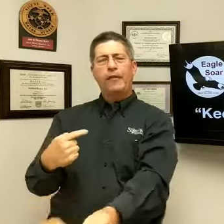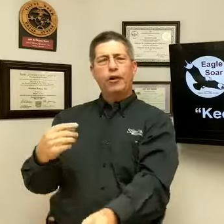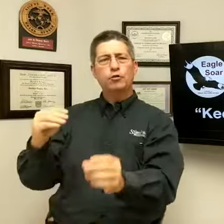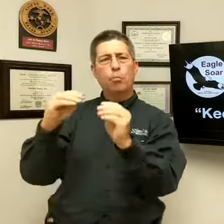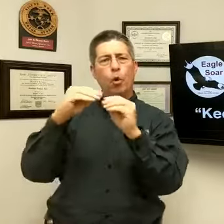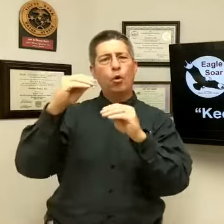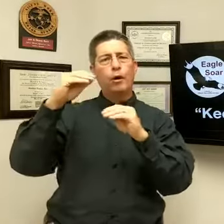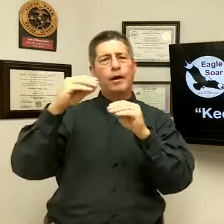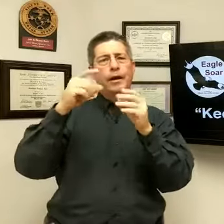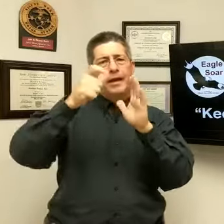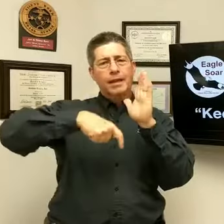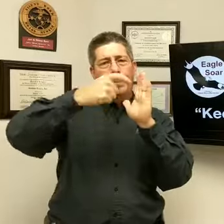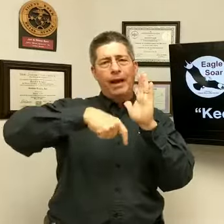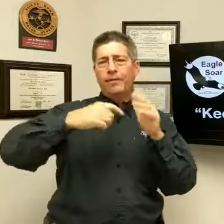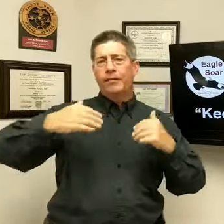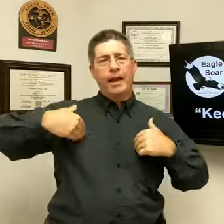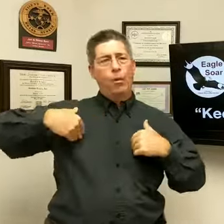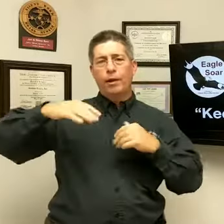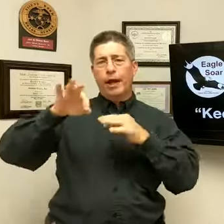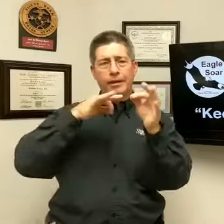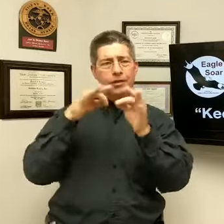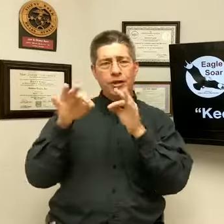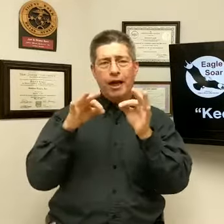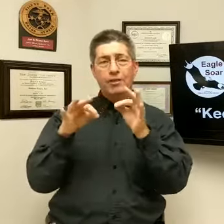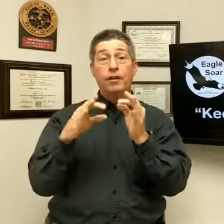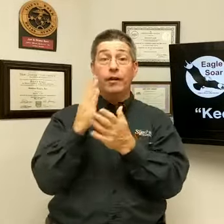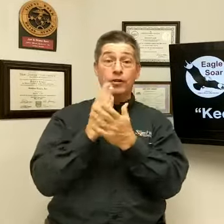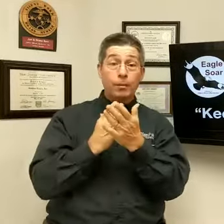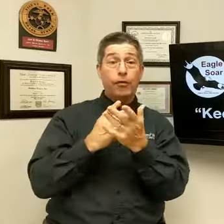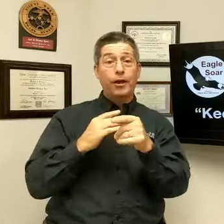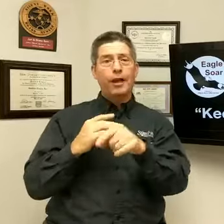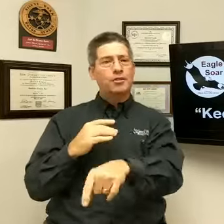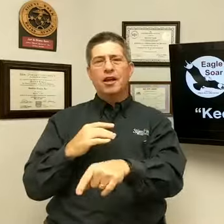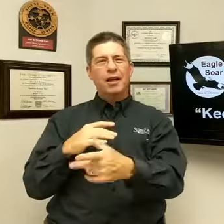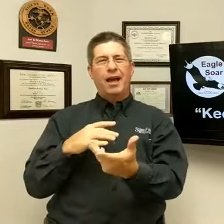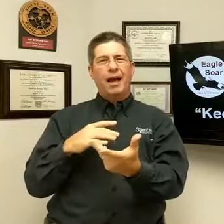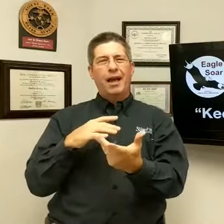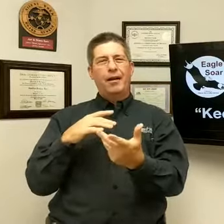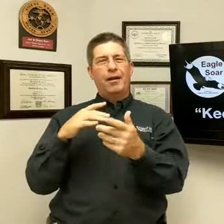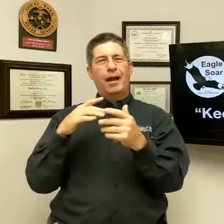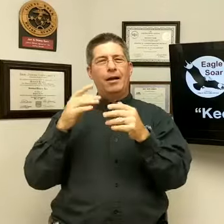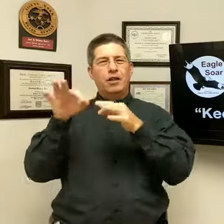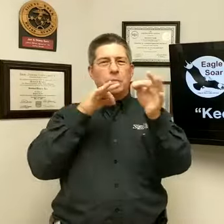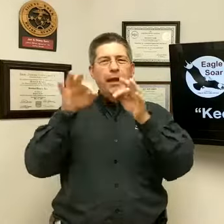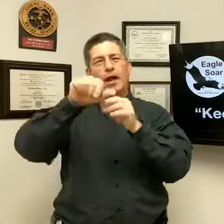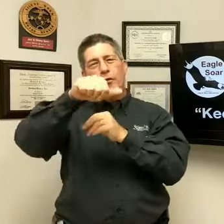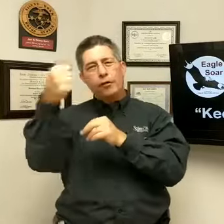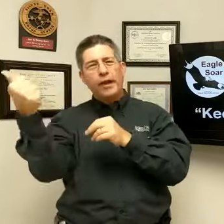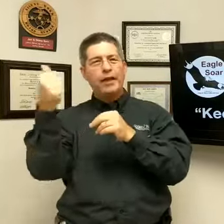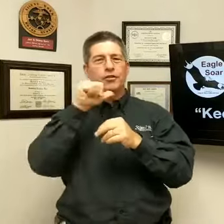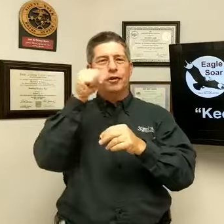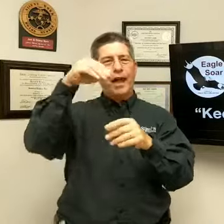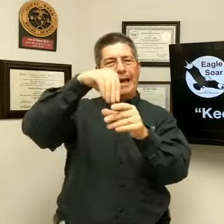there's more in the pamphlet that I will not discuss. And then some of the things, I'll explain other things that are not